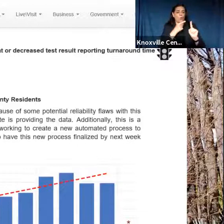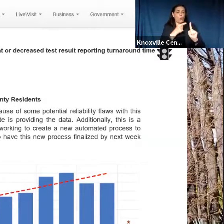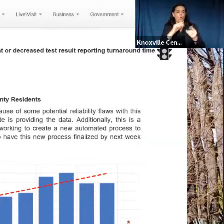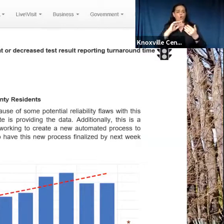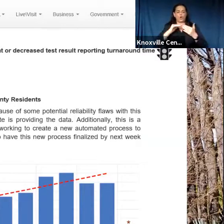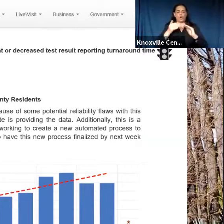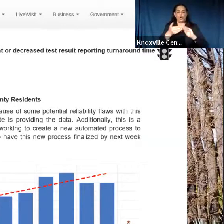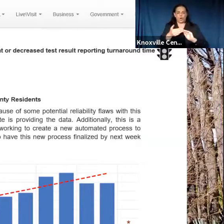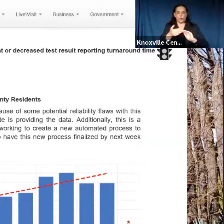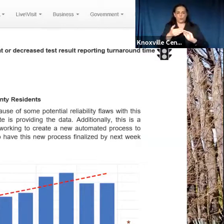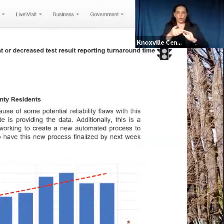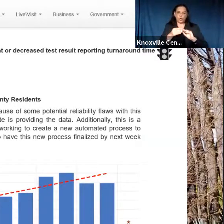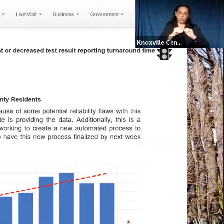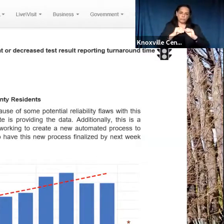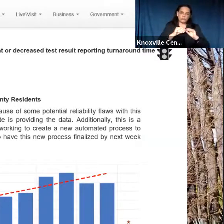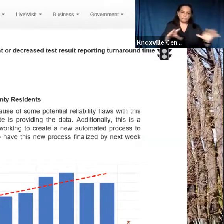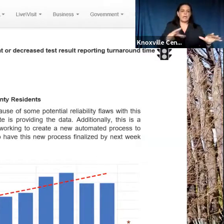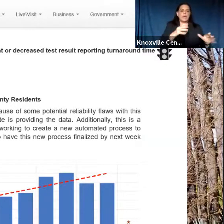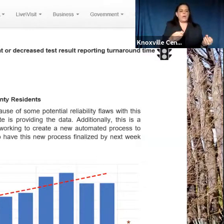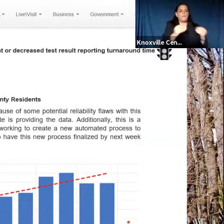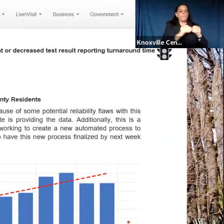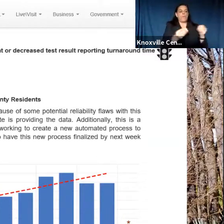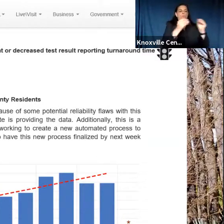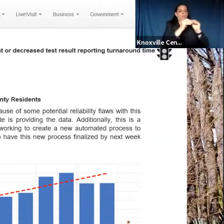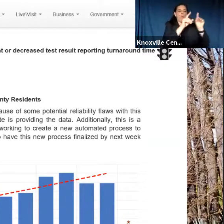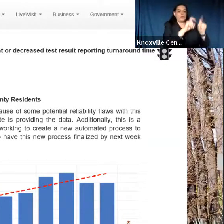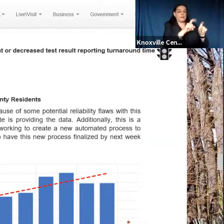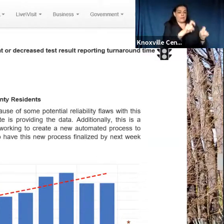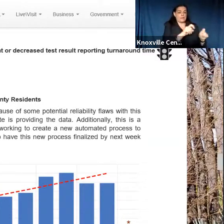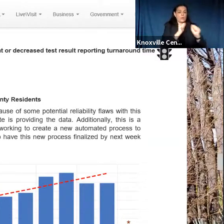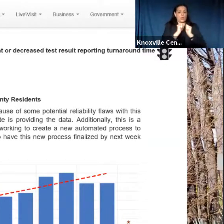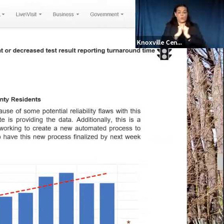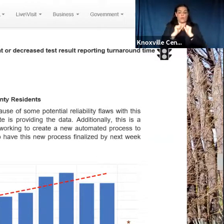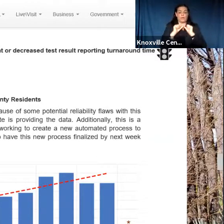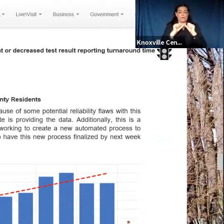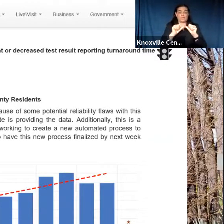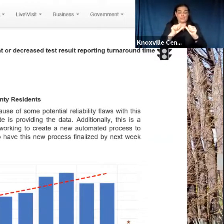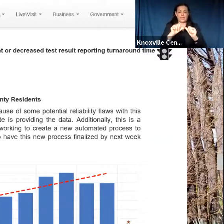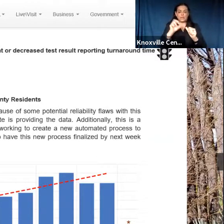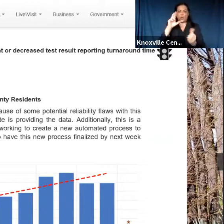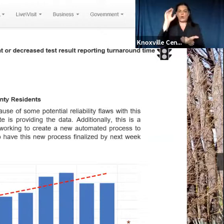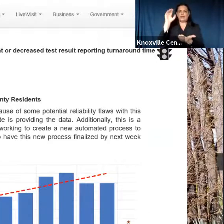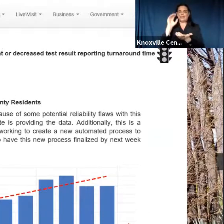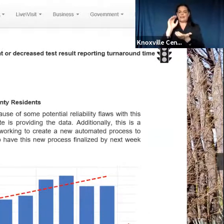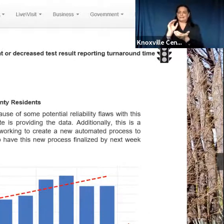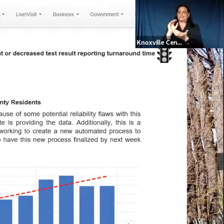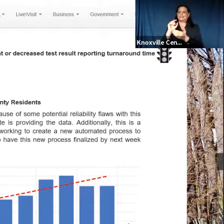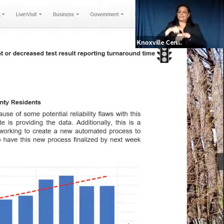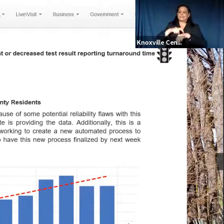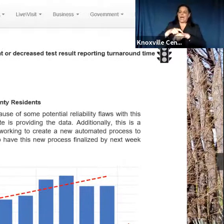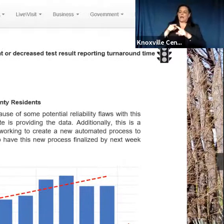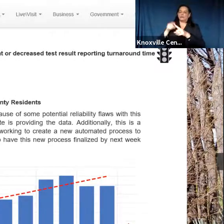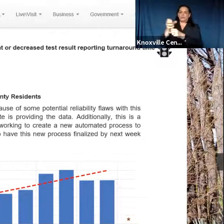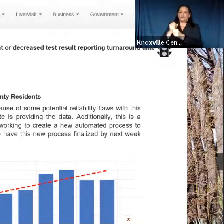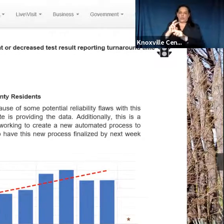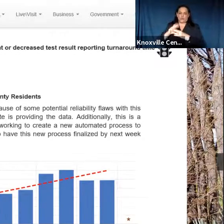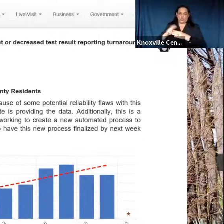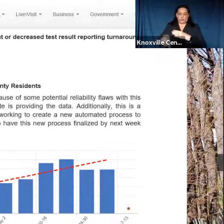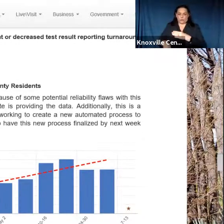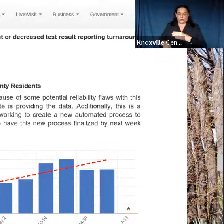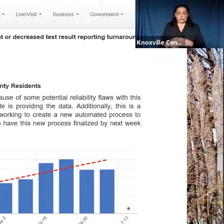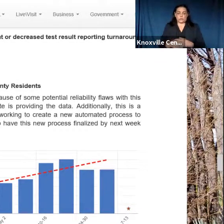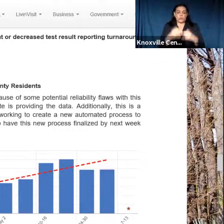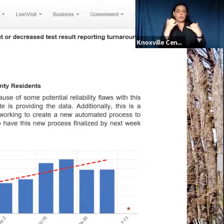and increased diagnostic testing with consistent or decreased test result reporting turnaround time. This week, we are